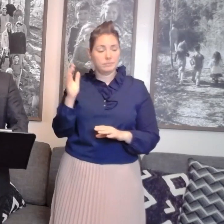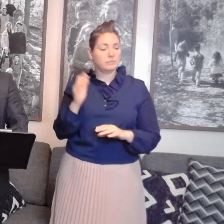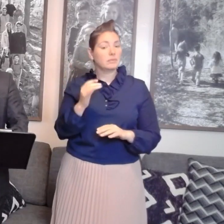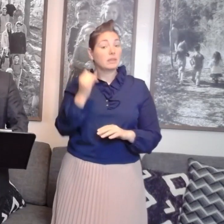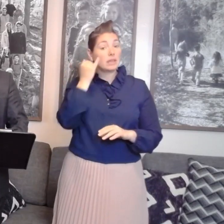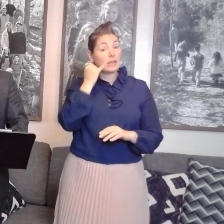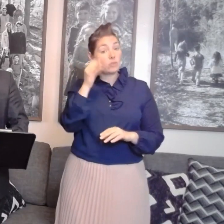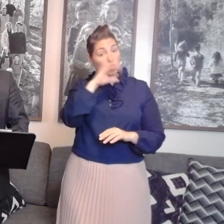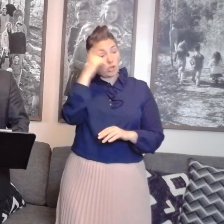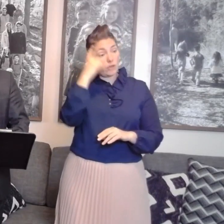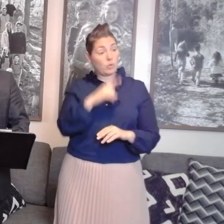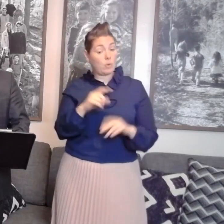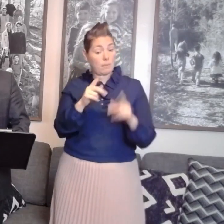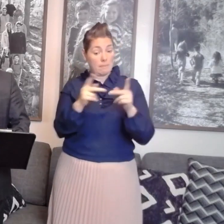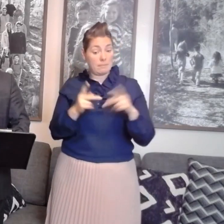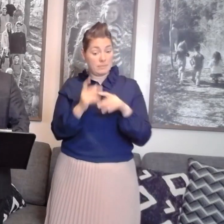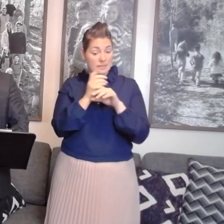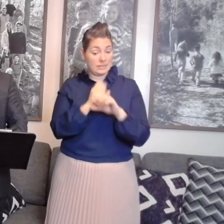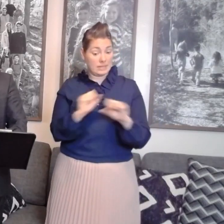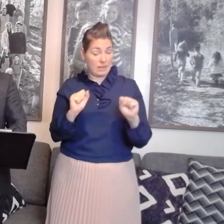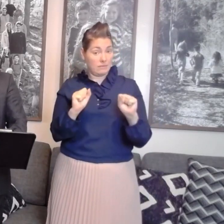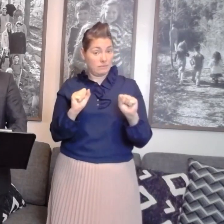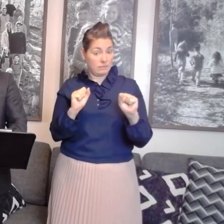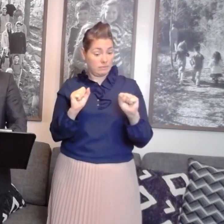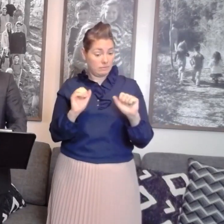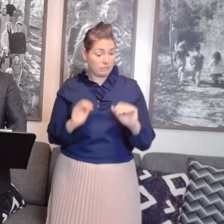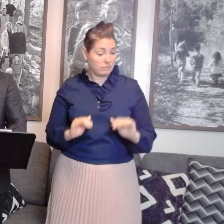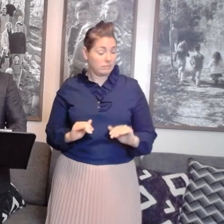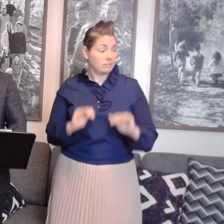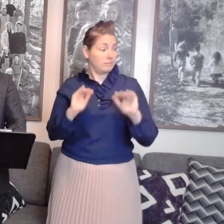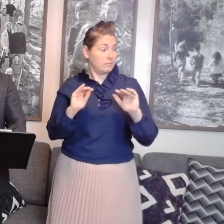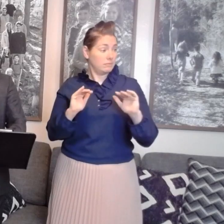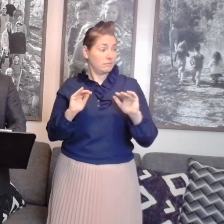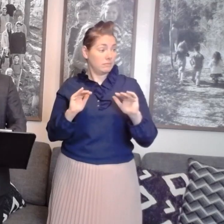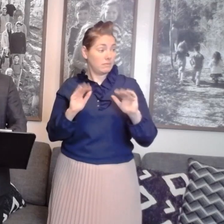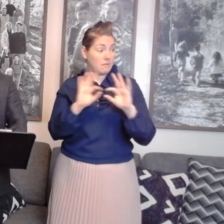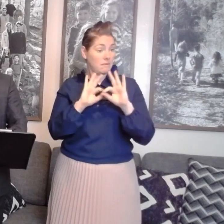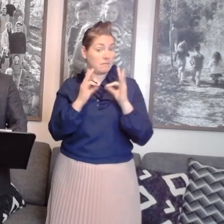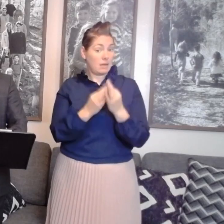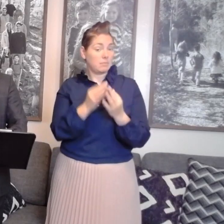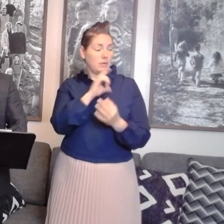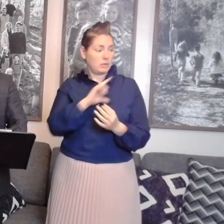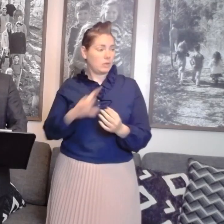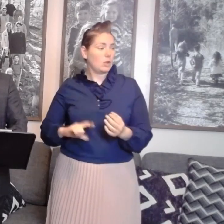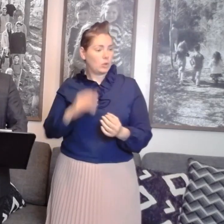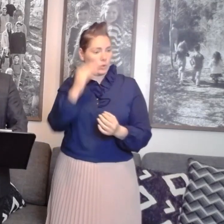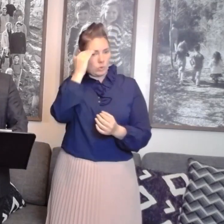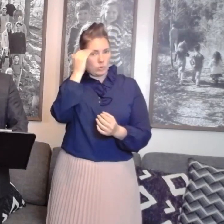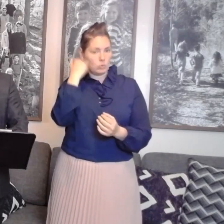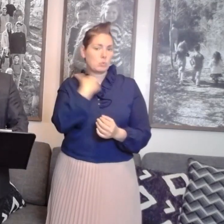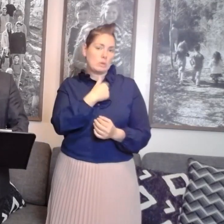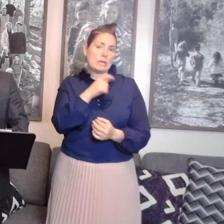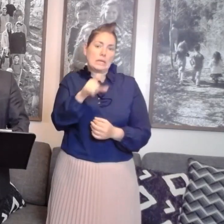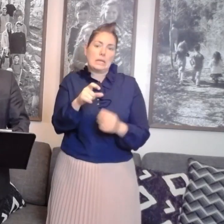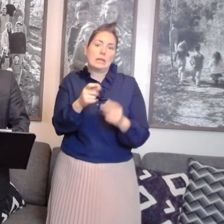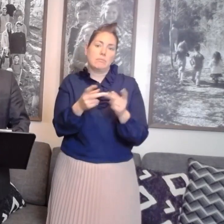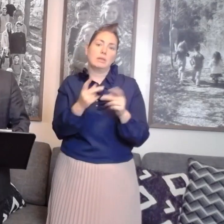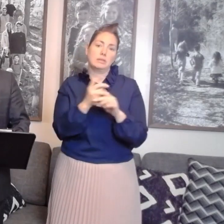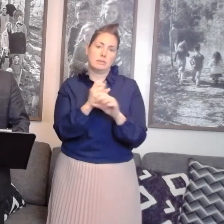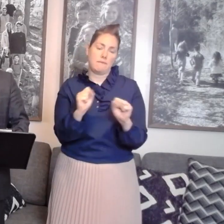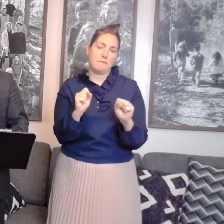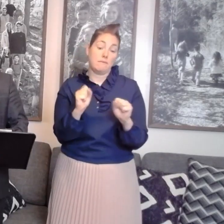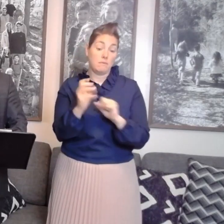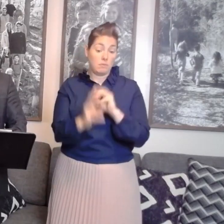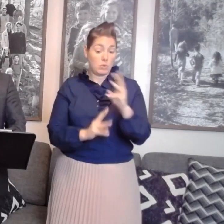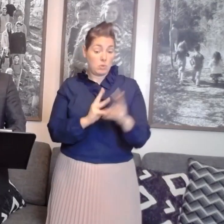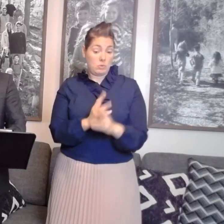Looking for a safe place to raise your family. The Lord knows we need safe places. In the world